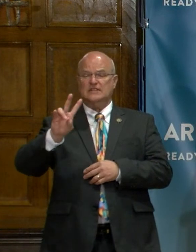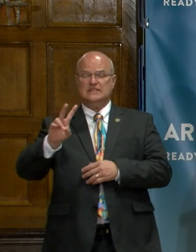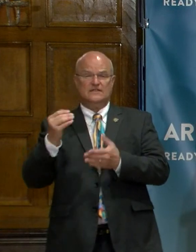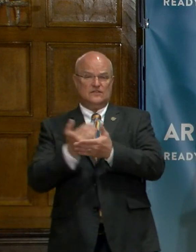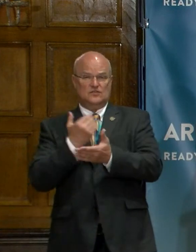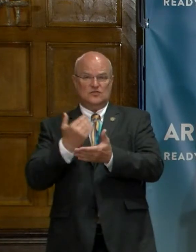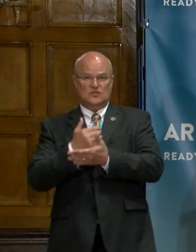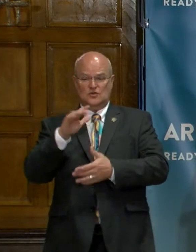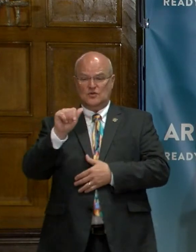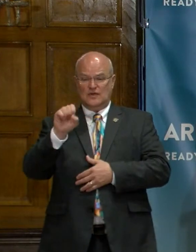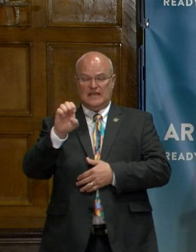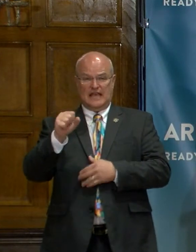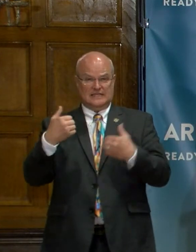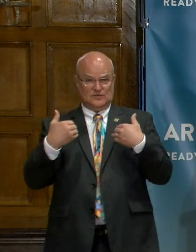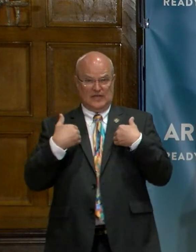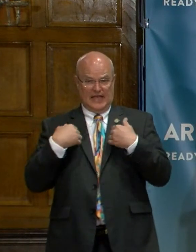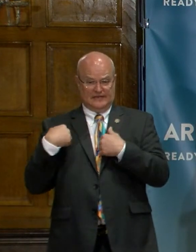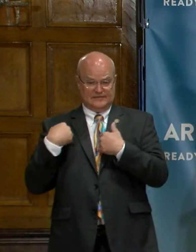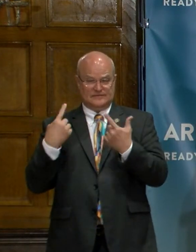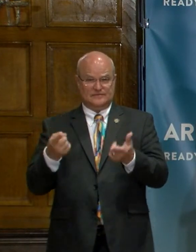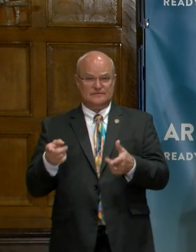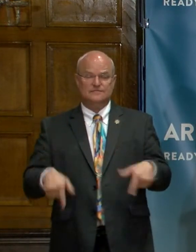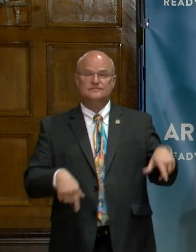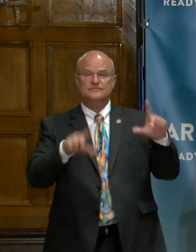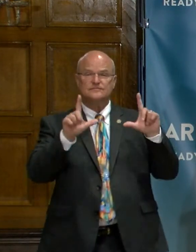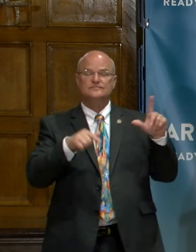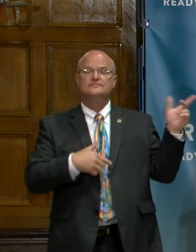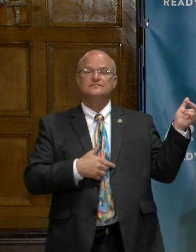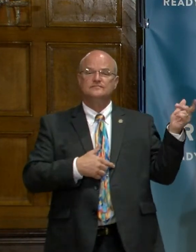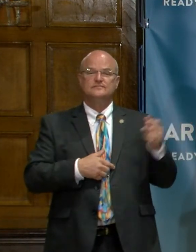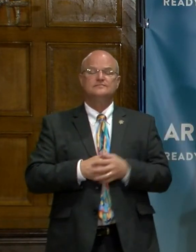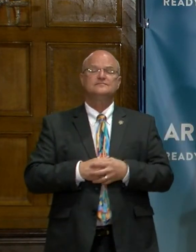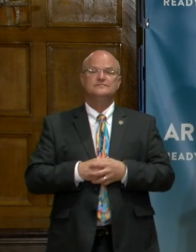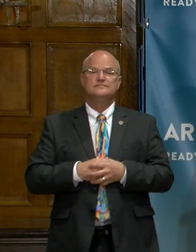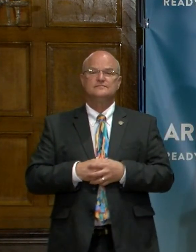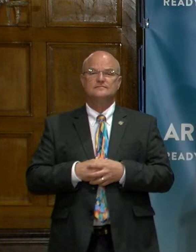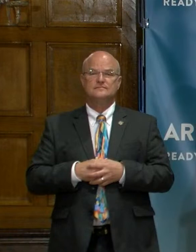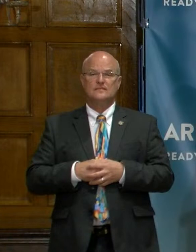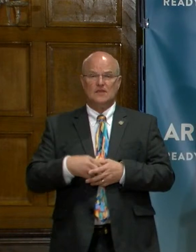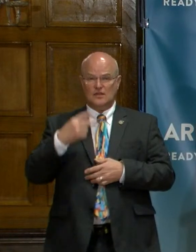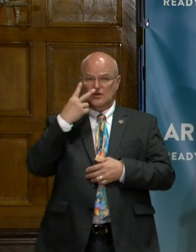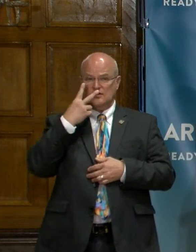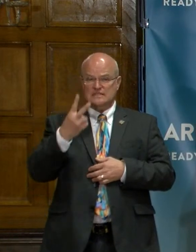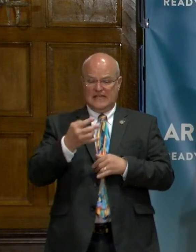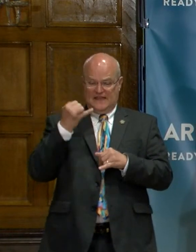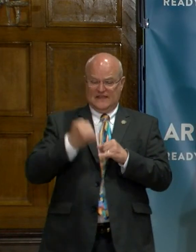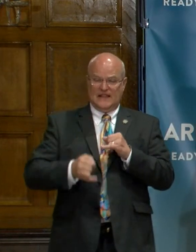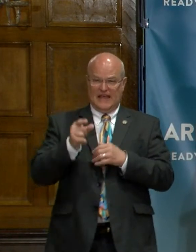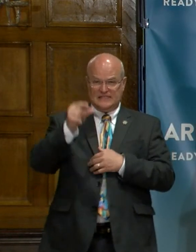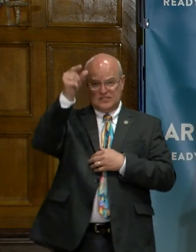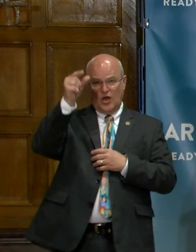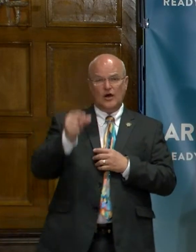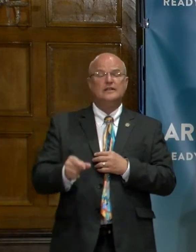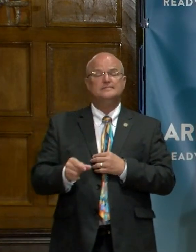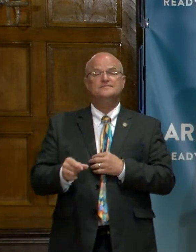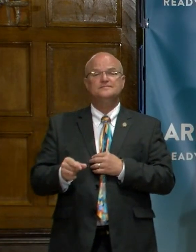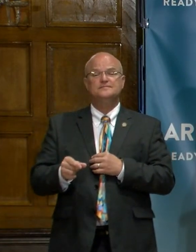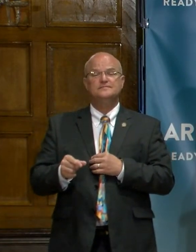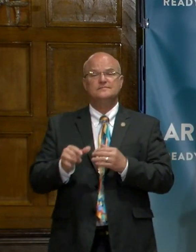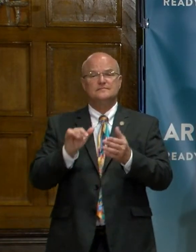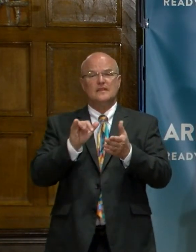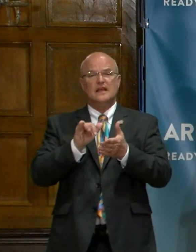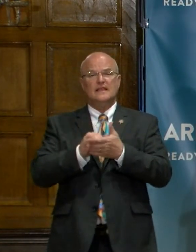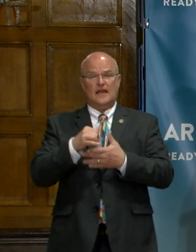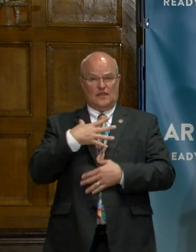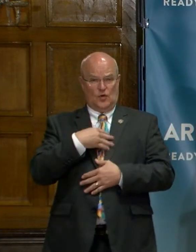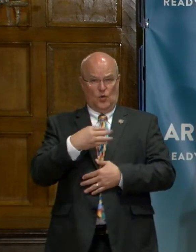new cases that we have, if you'll go on to the first chart, you can see on the last column there